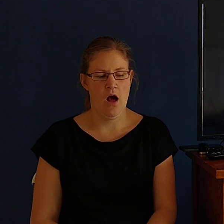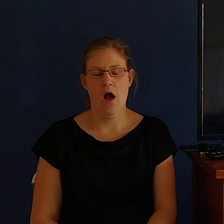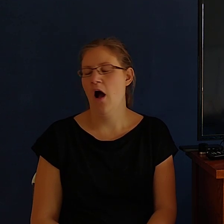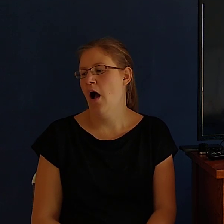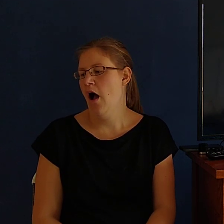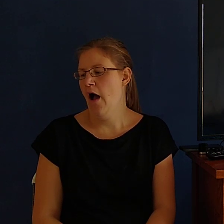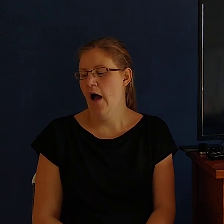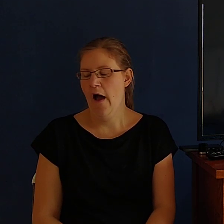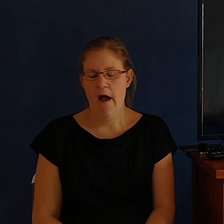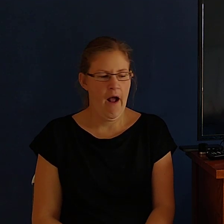and J.